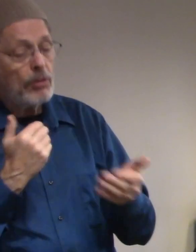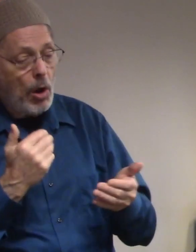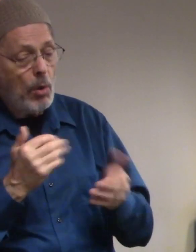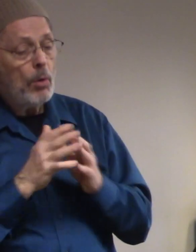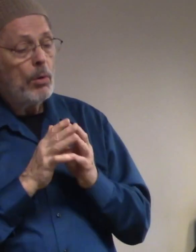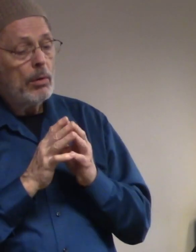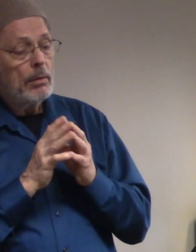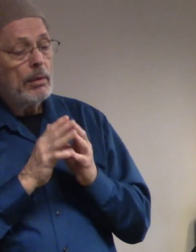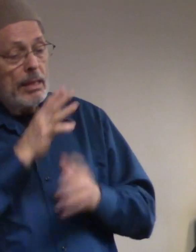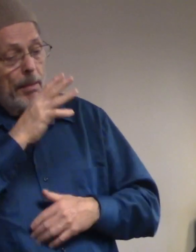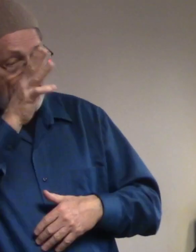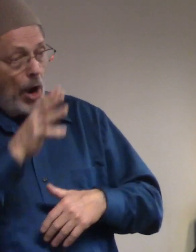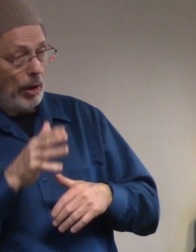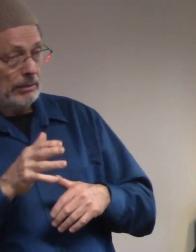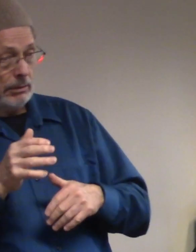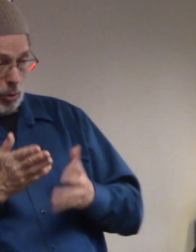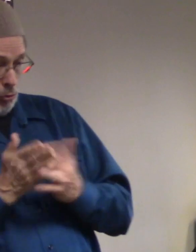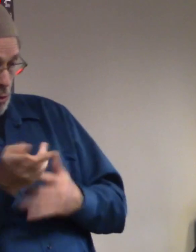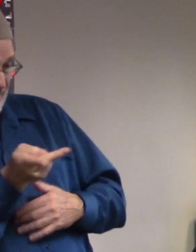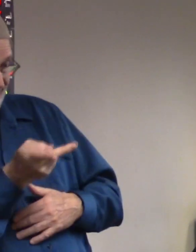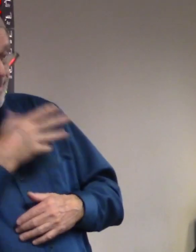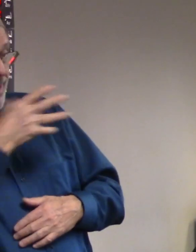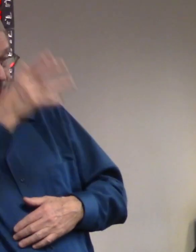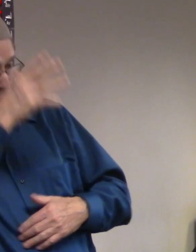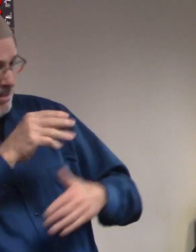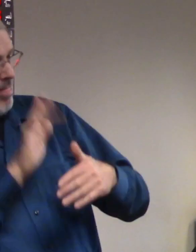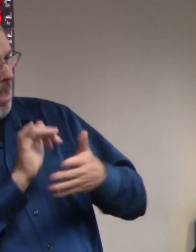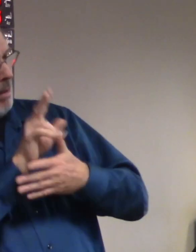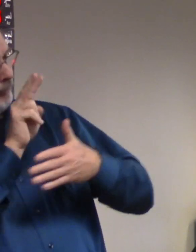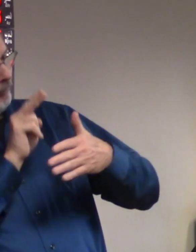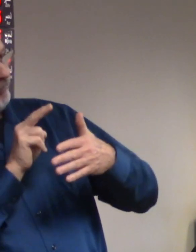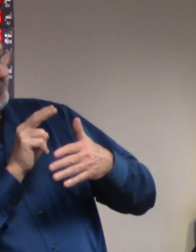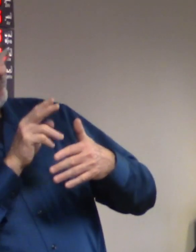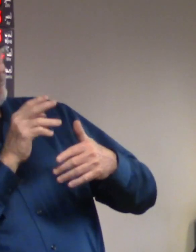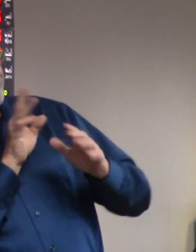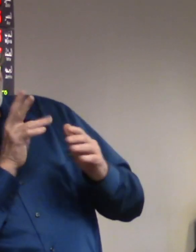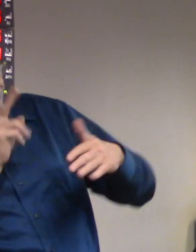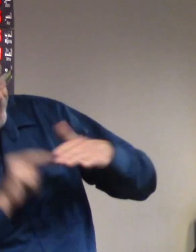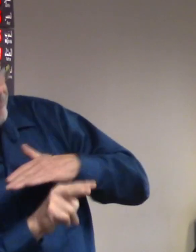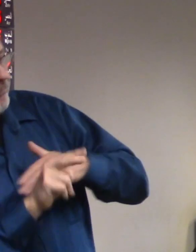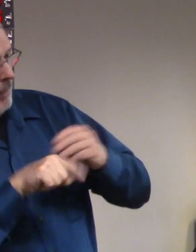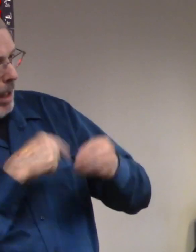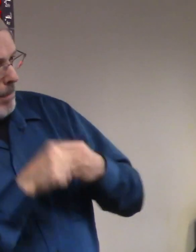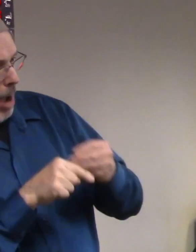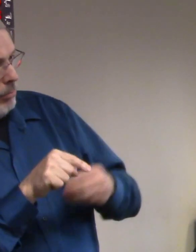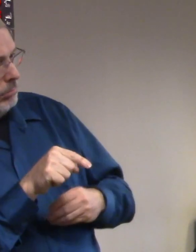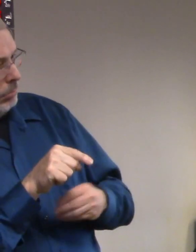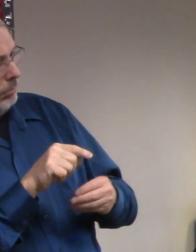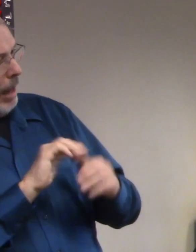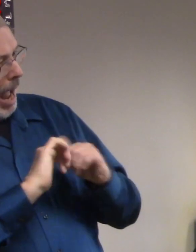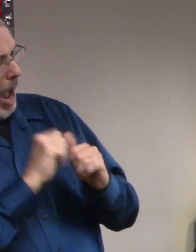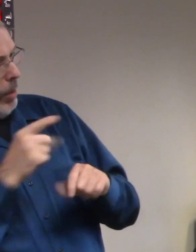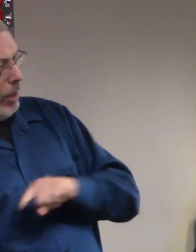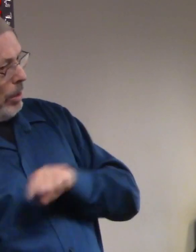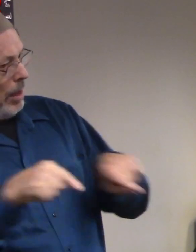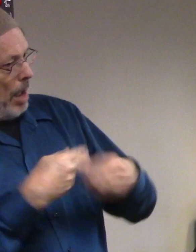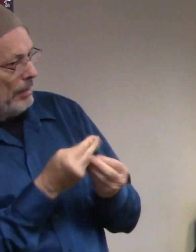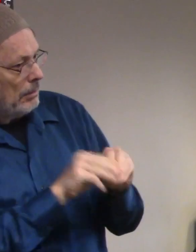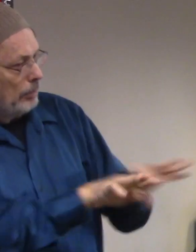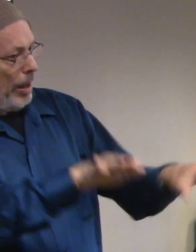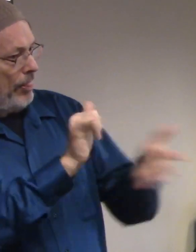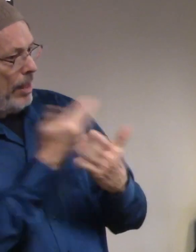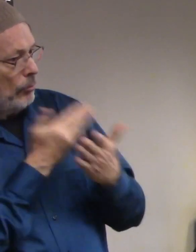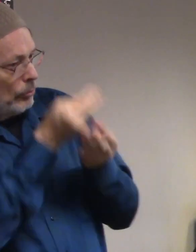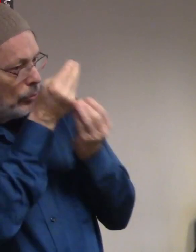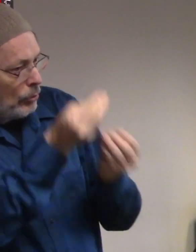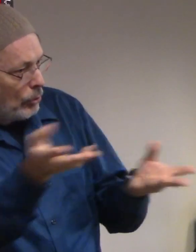coming of the Prophet sallallahu alayhi wa sallam. As-Sayyid Sharif al-Jurjani mentioned in his commentary about sending salawat on the Prophet sallallahu alayhi wa sallam, he says that